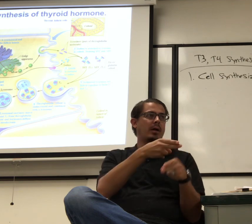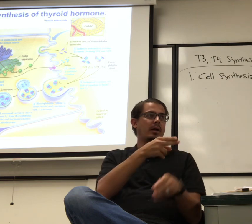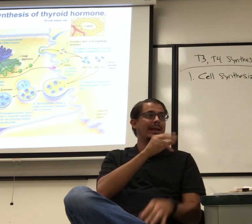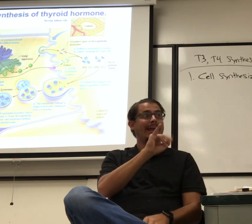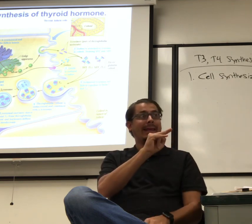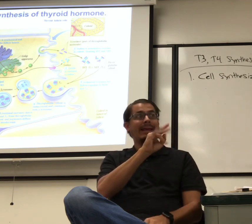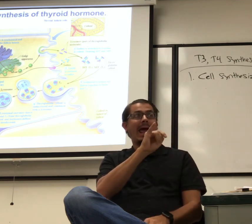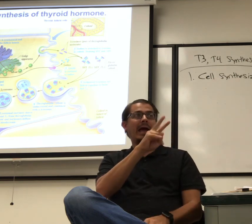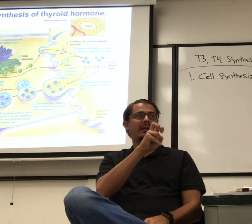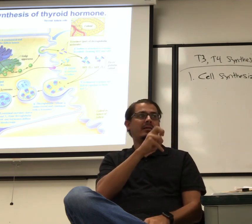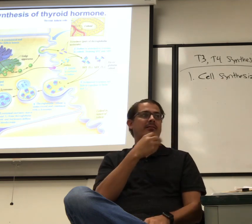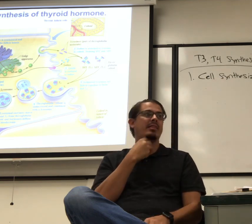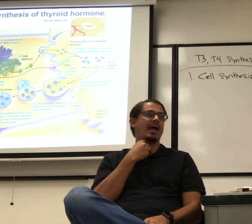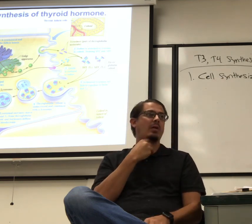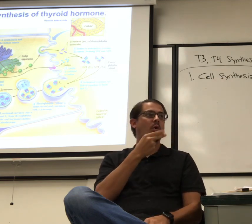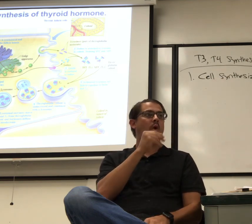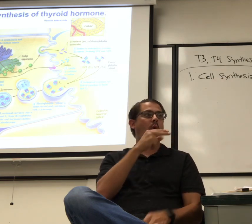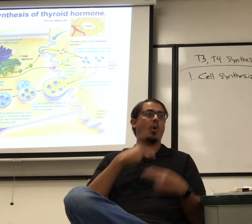thyroglobulin.